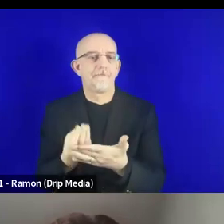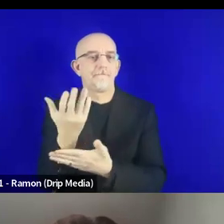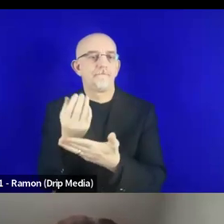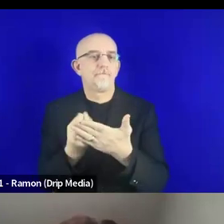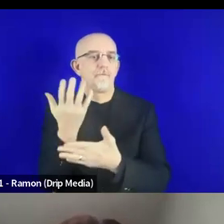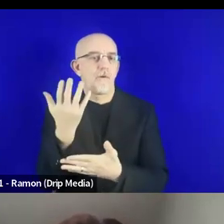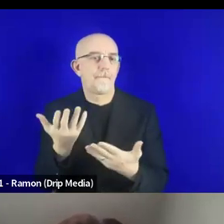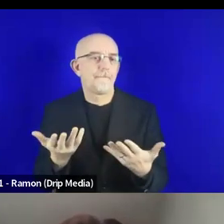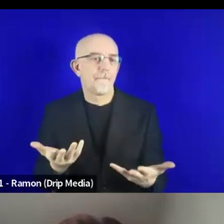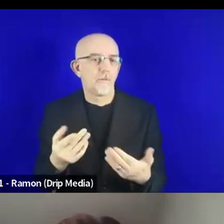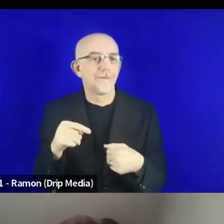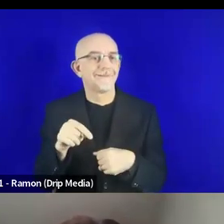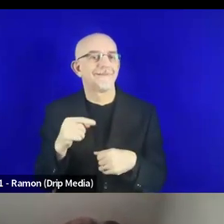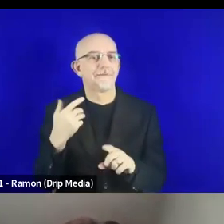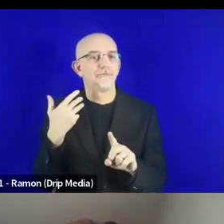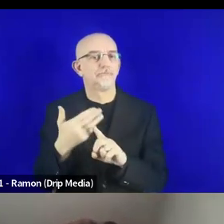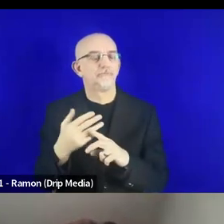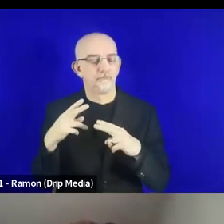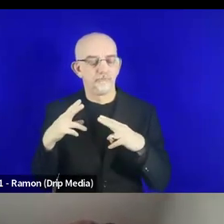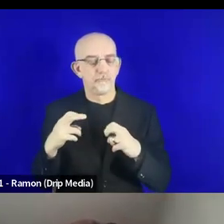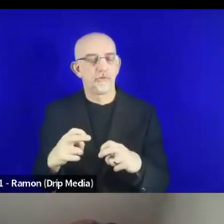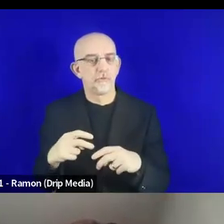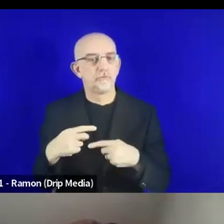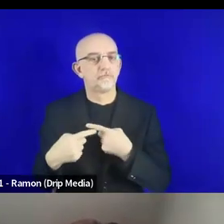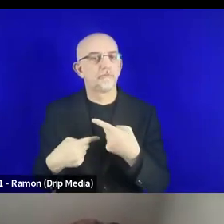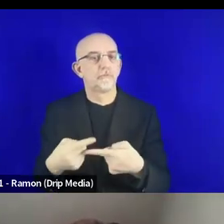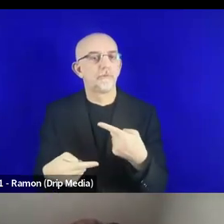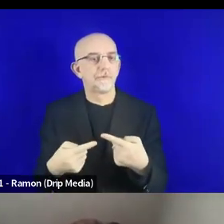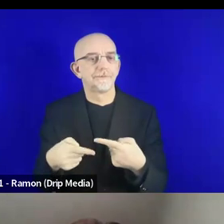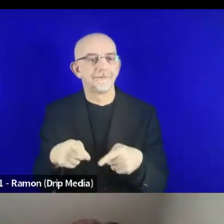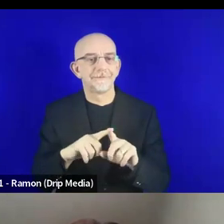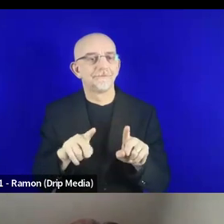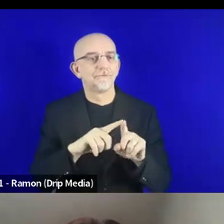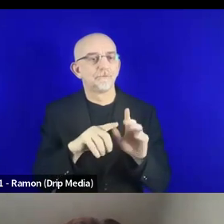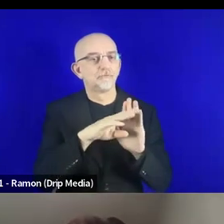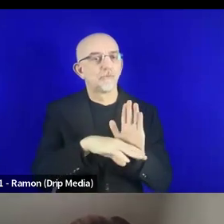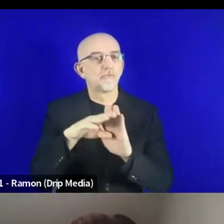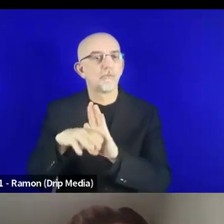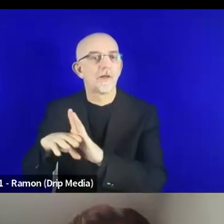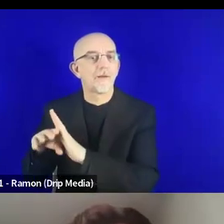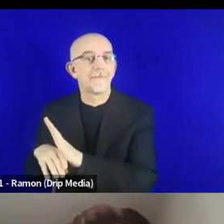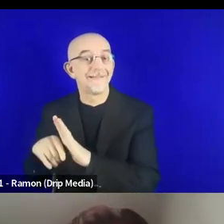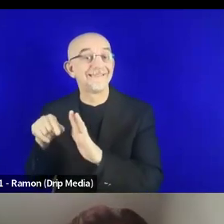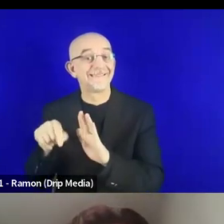programs have started to develop. So hopefully we'll see more of them in the near future.